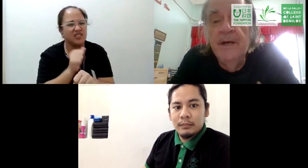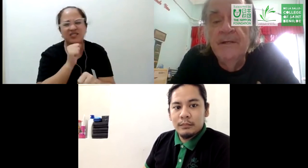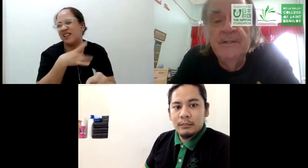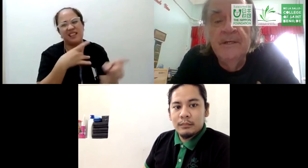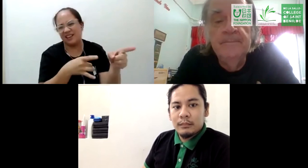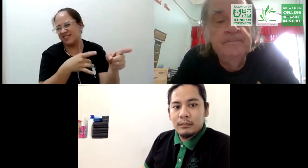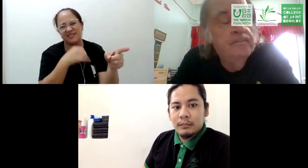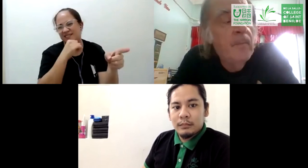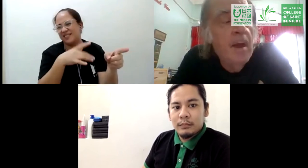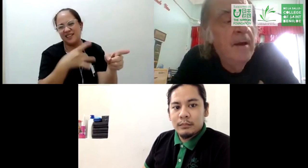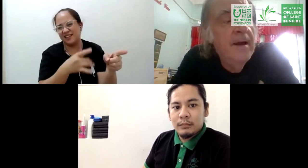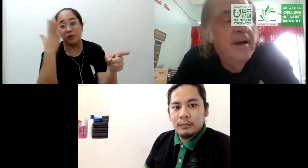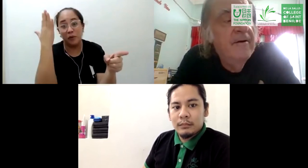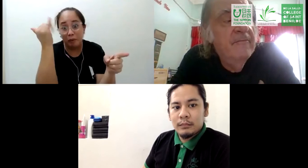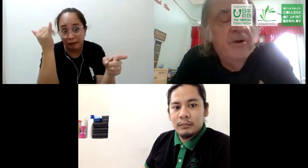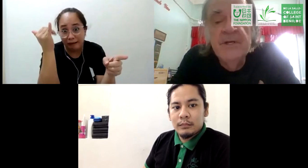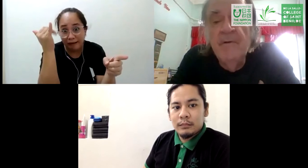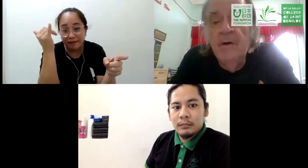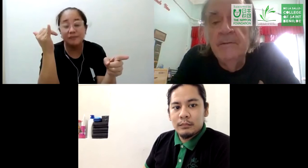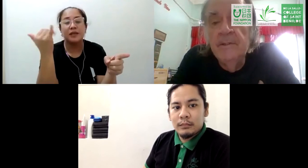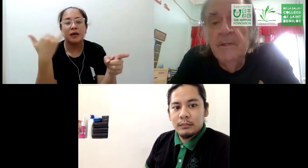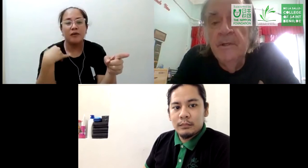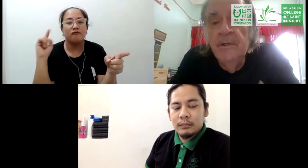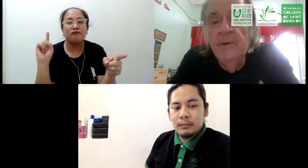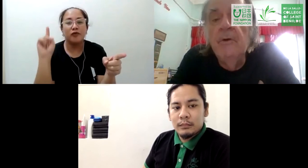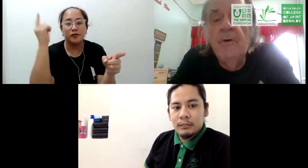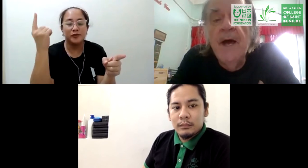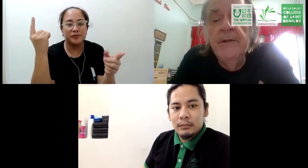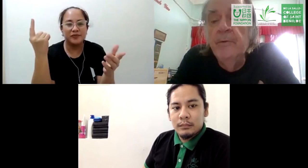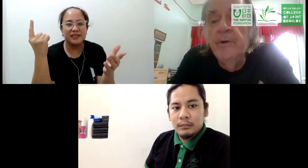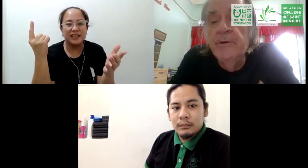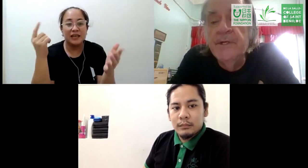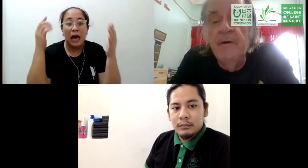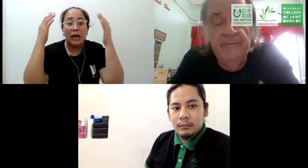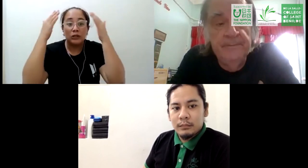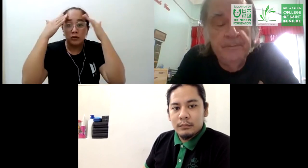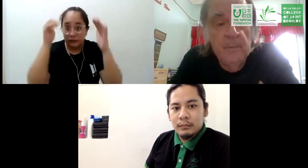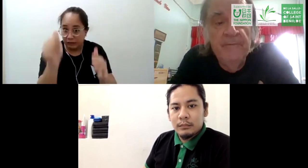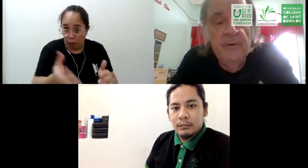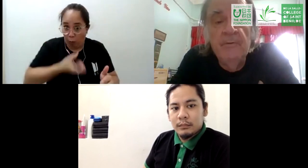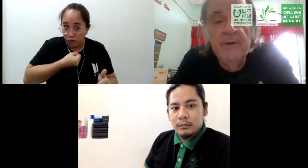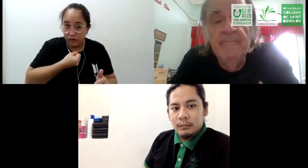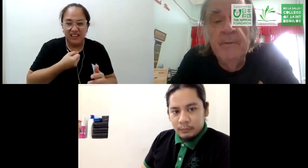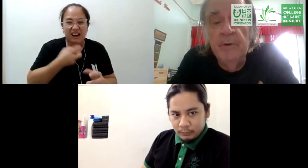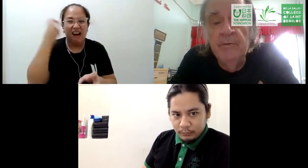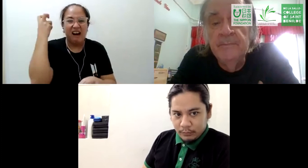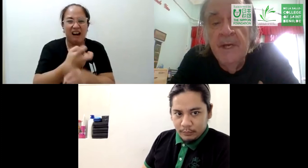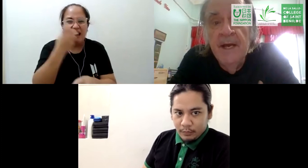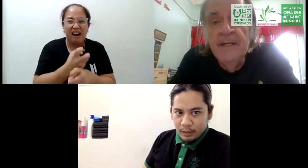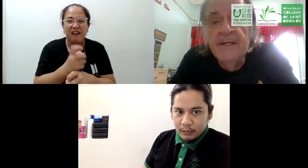because, first of all, you don't know how to do it yourself if you don't have the program. And second